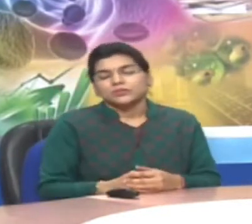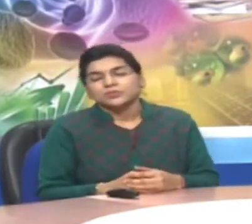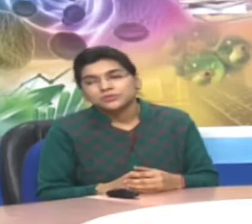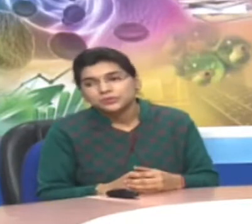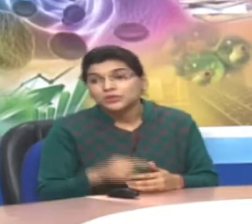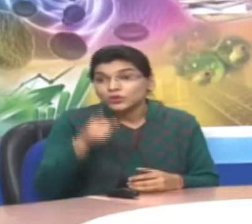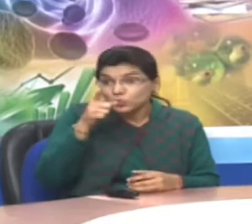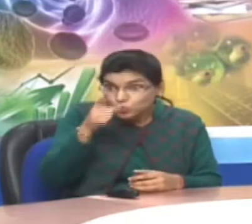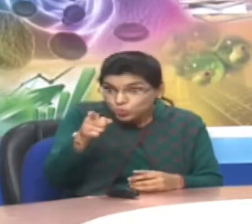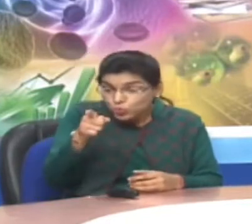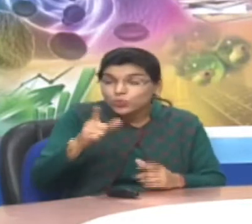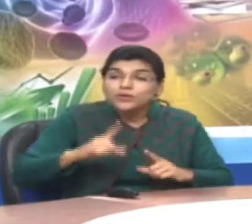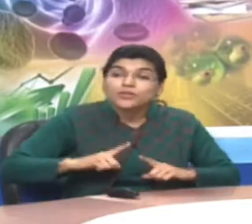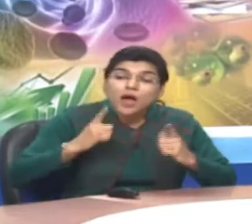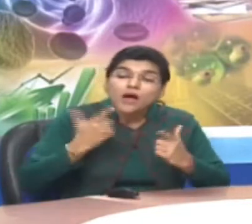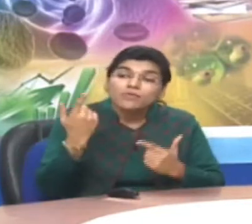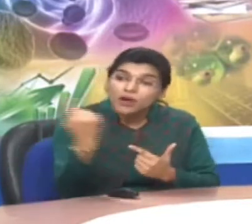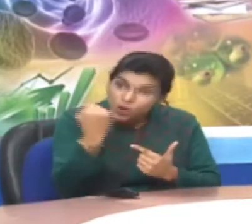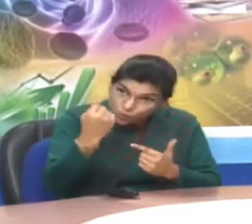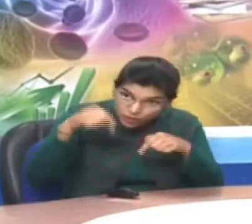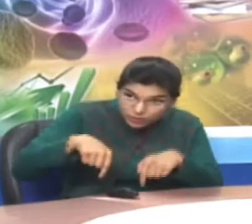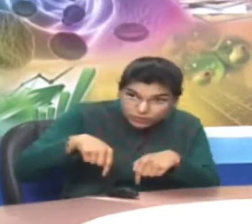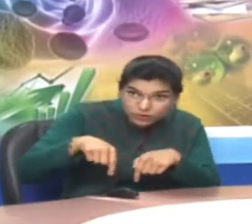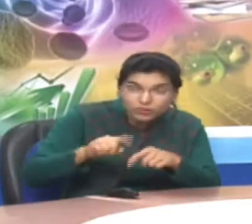Intruder says, do you live here alone?